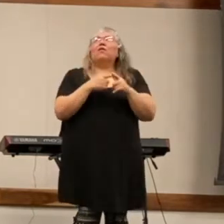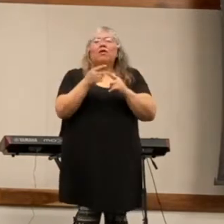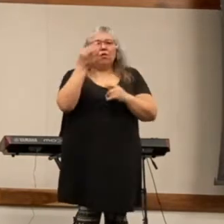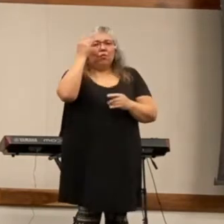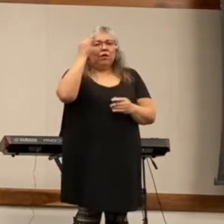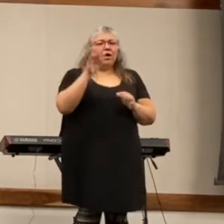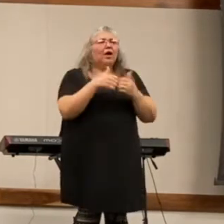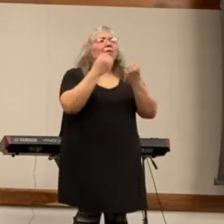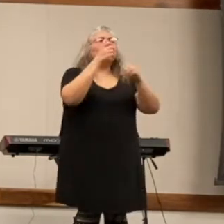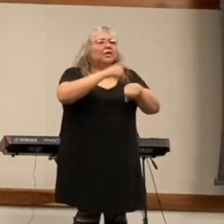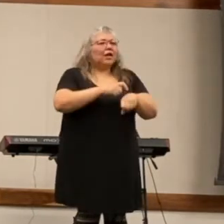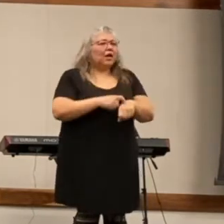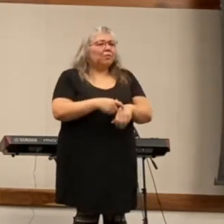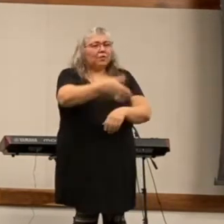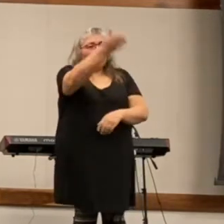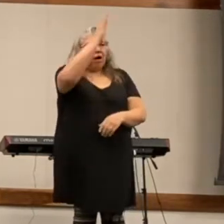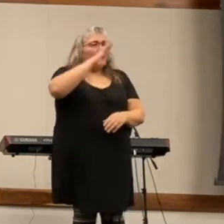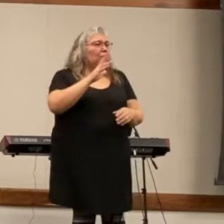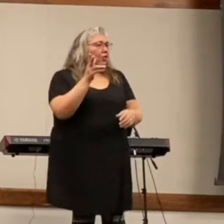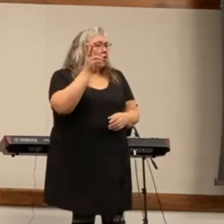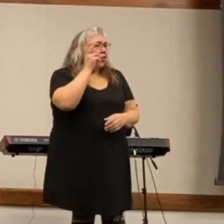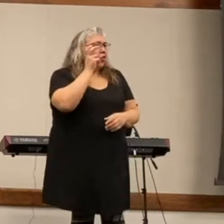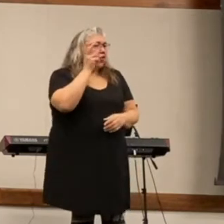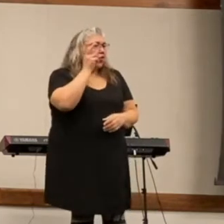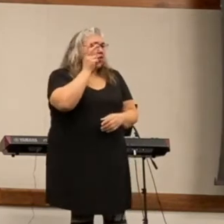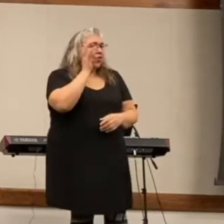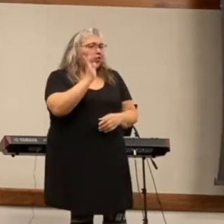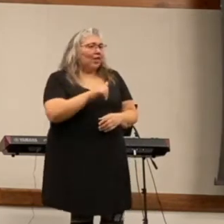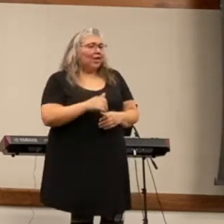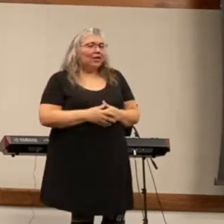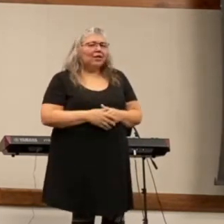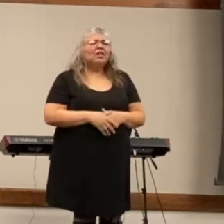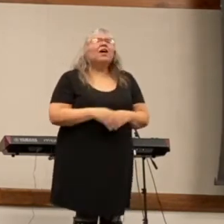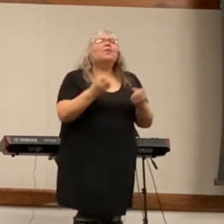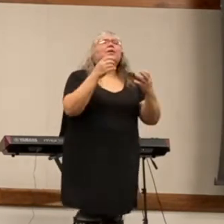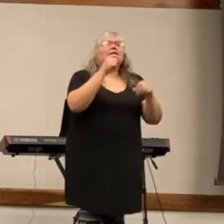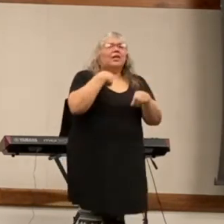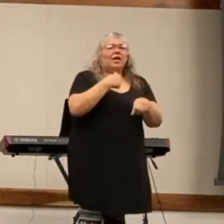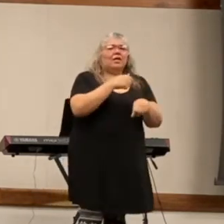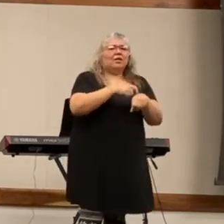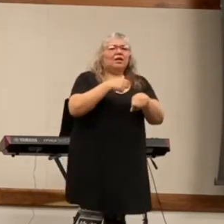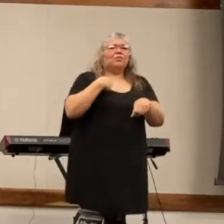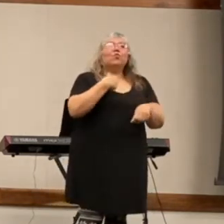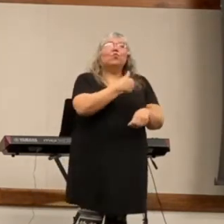many times God has heard that. I wonder how many times we've said that.